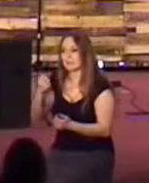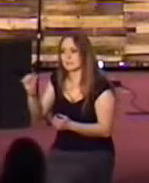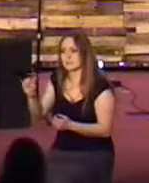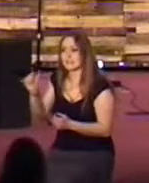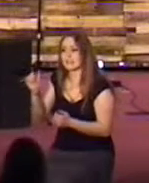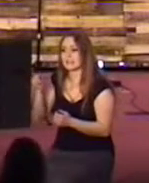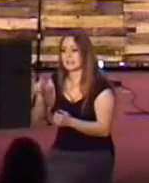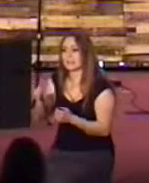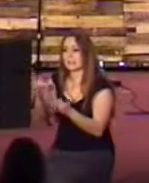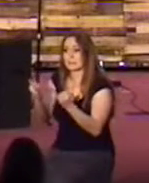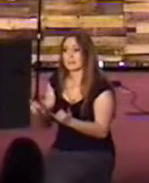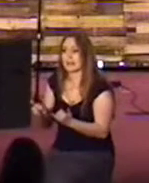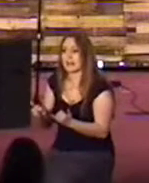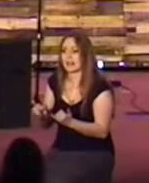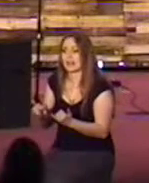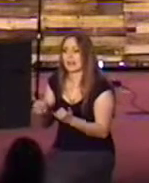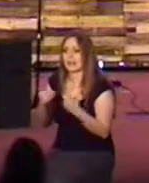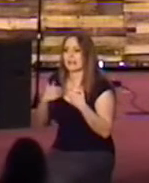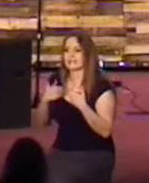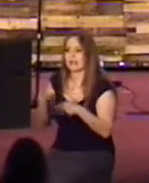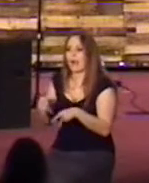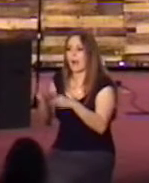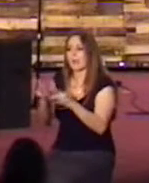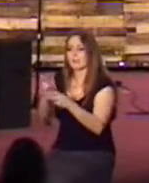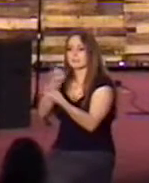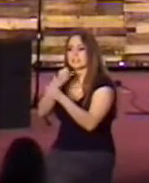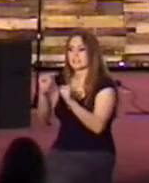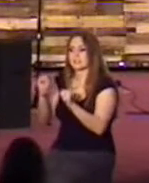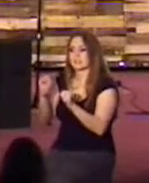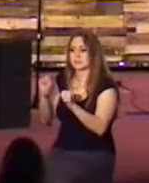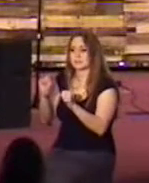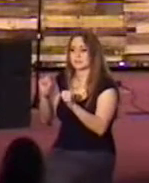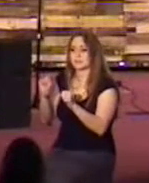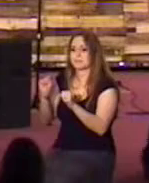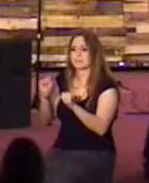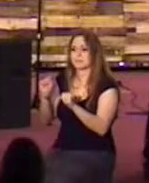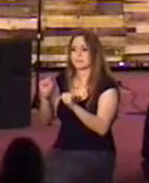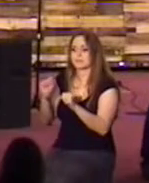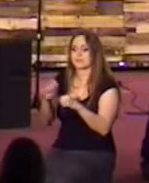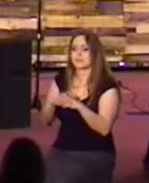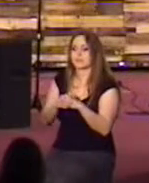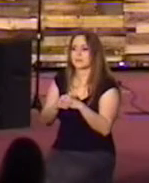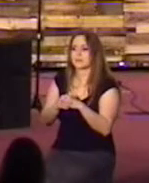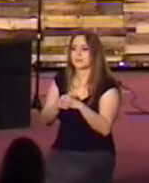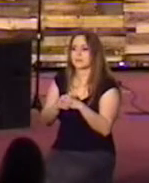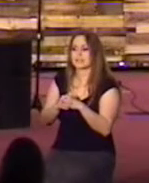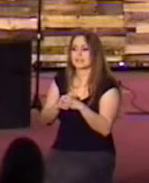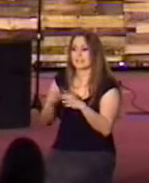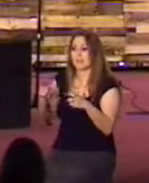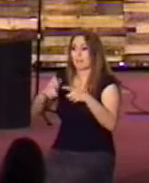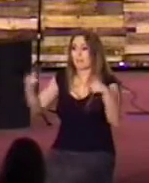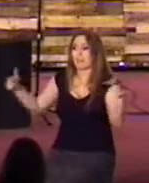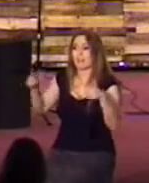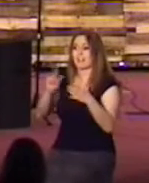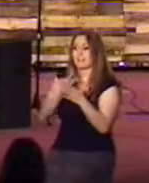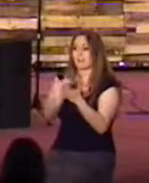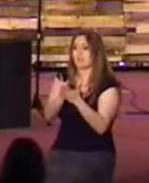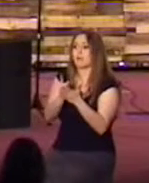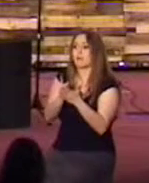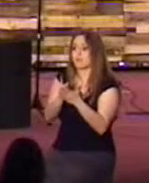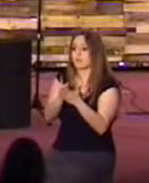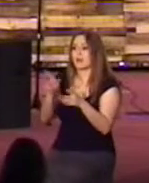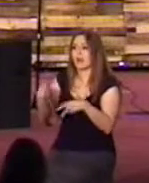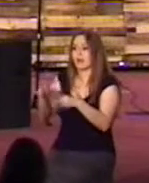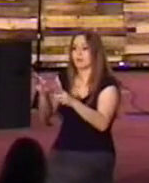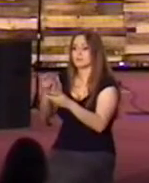the option of salvation because what he's about to do, like, all of this is in your head. This is a big moment. That option of salvation is